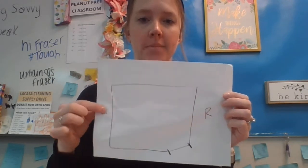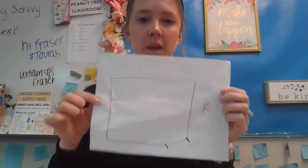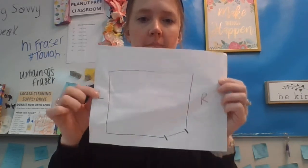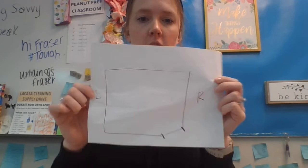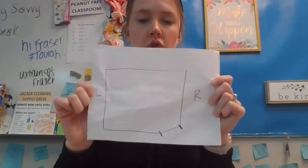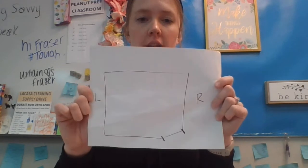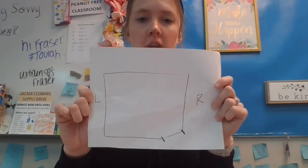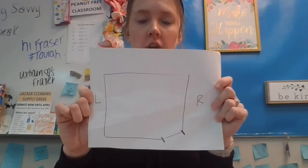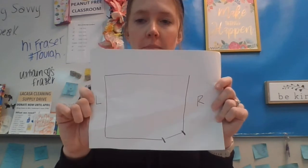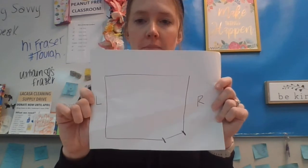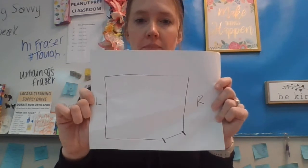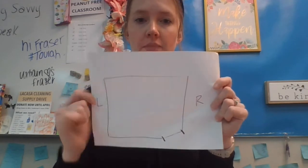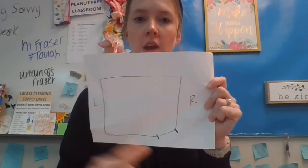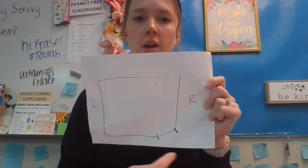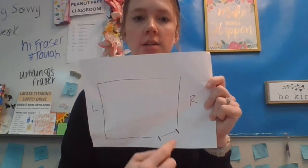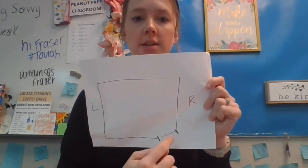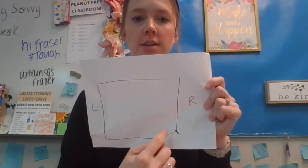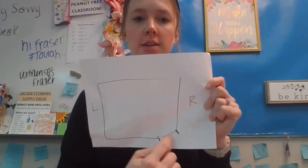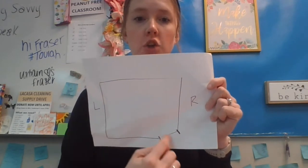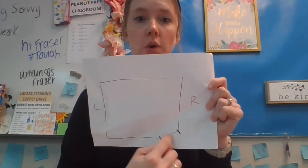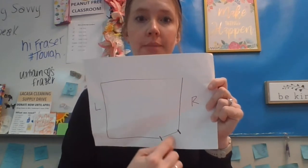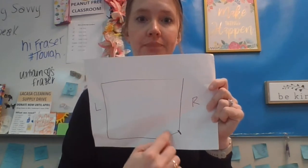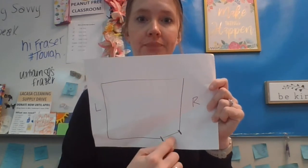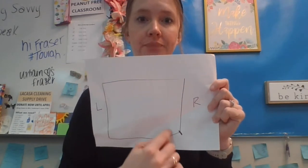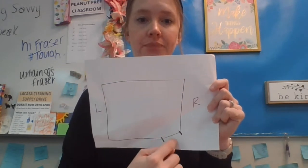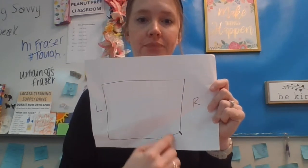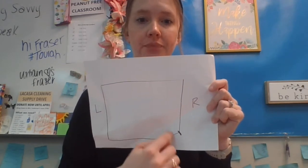Okay, so you're drawing this shape. This is the door.